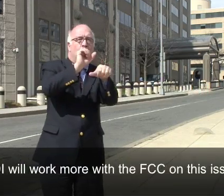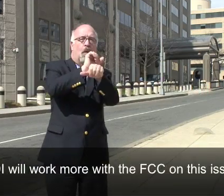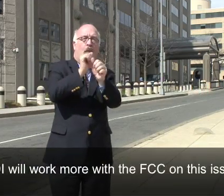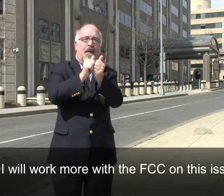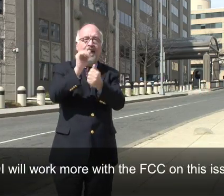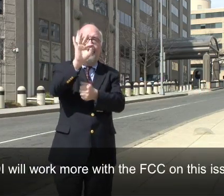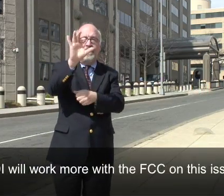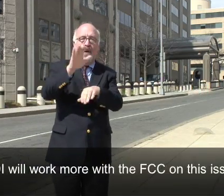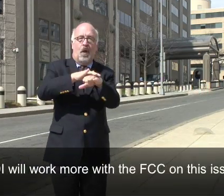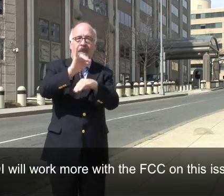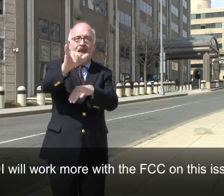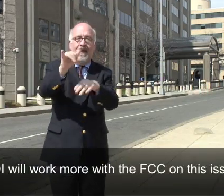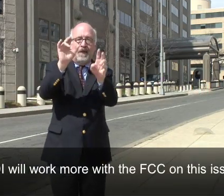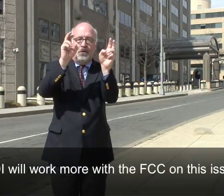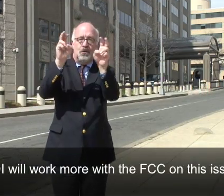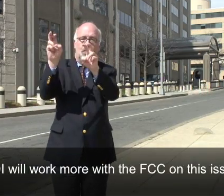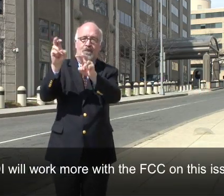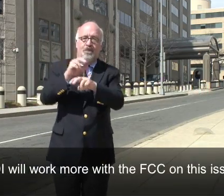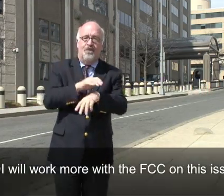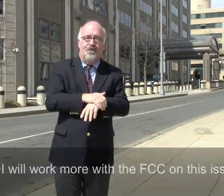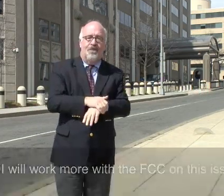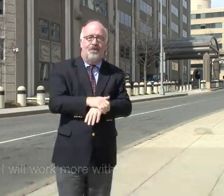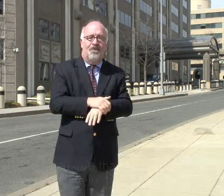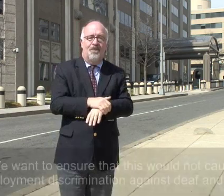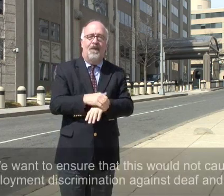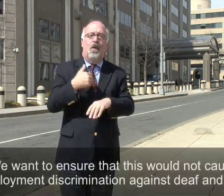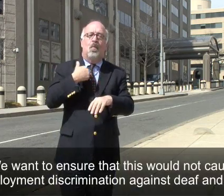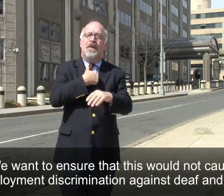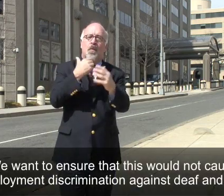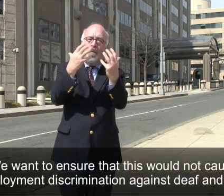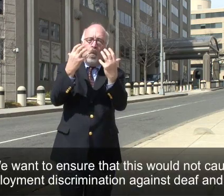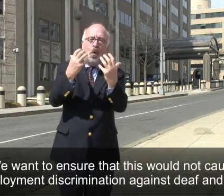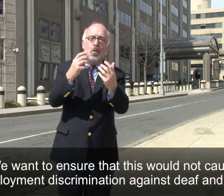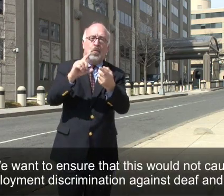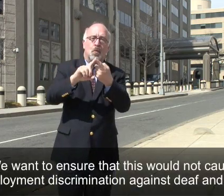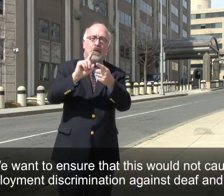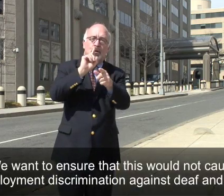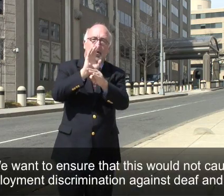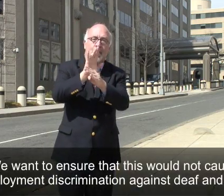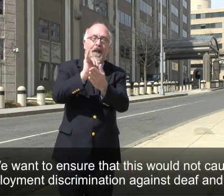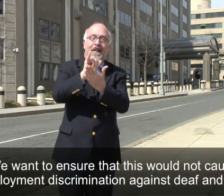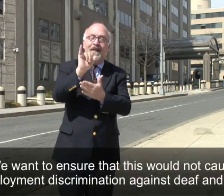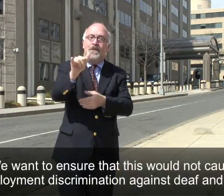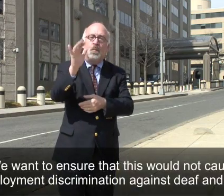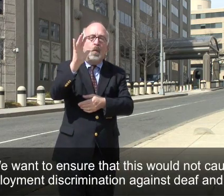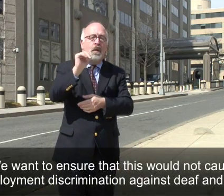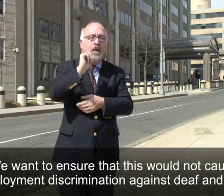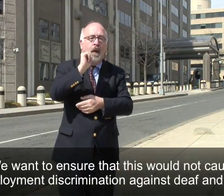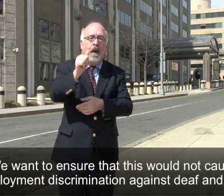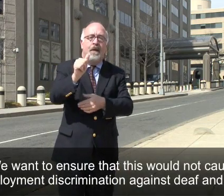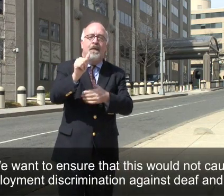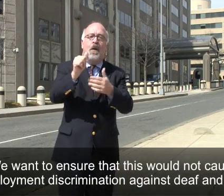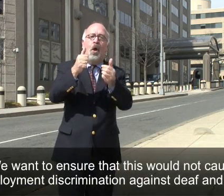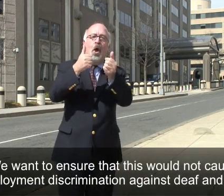TDI will work more with the FCC on this issue. We want to ensure that this would not cause